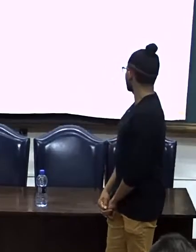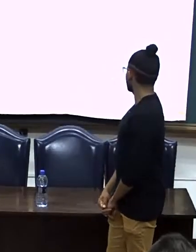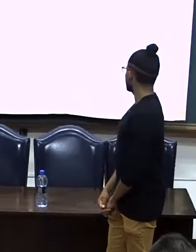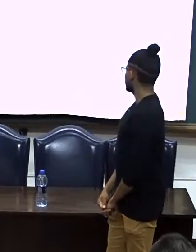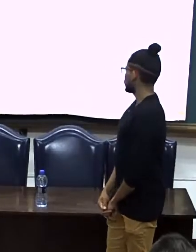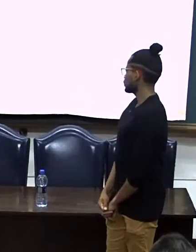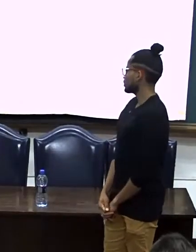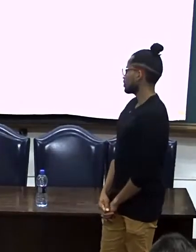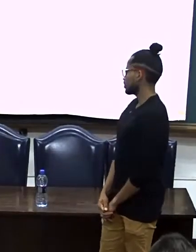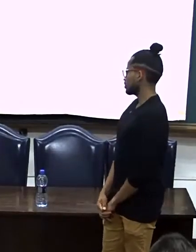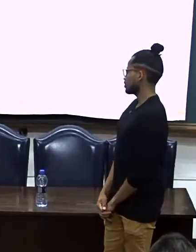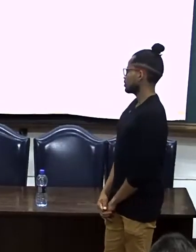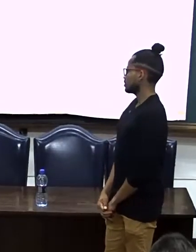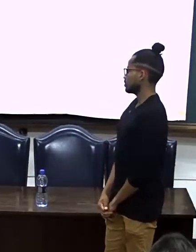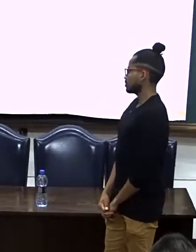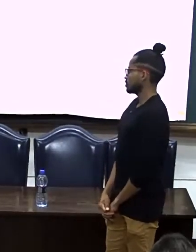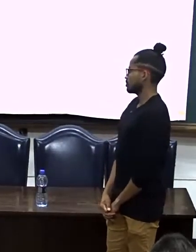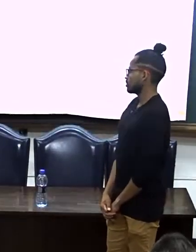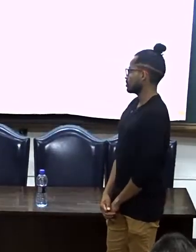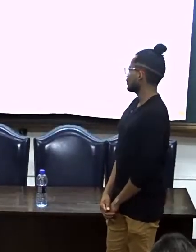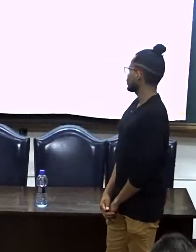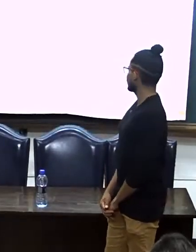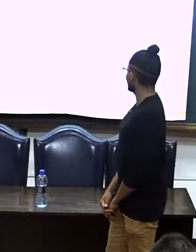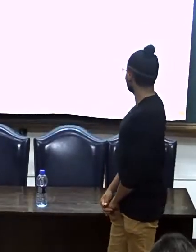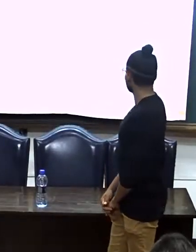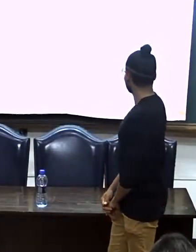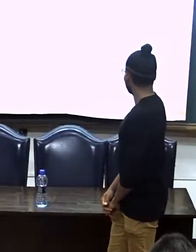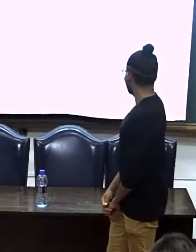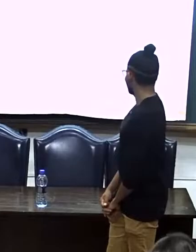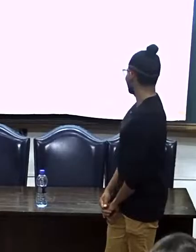And all of these,